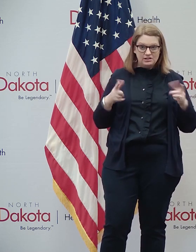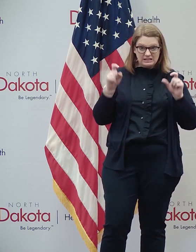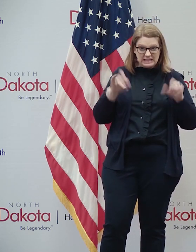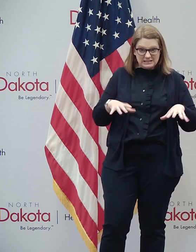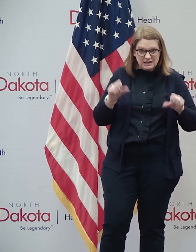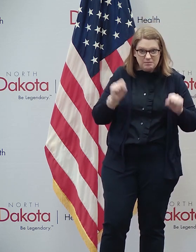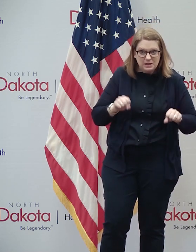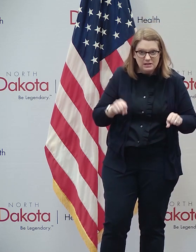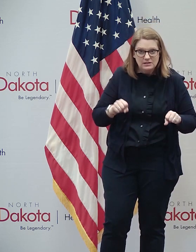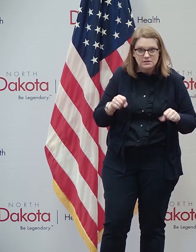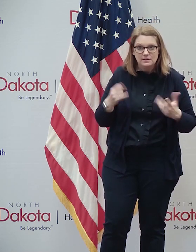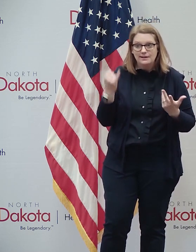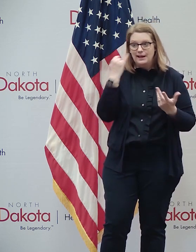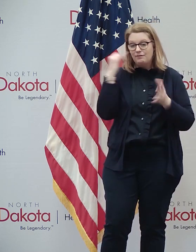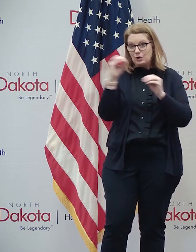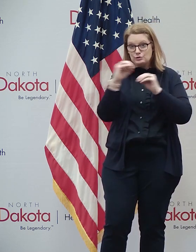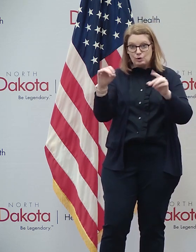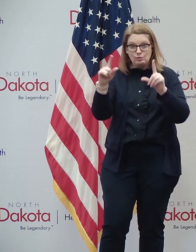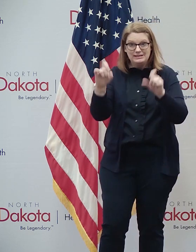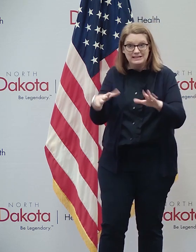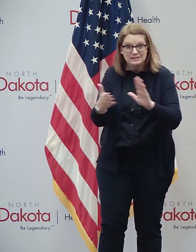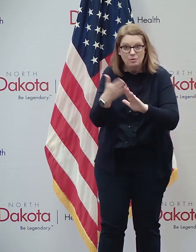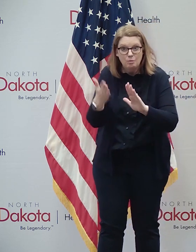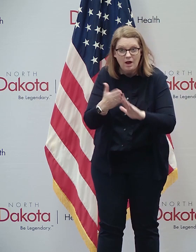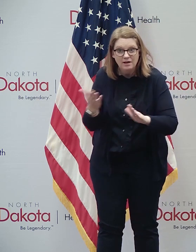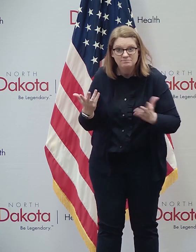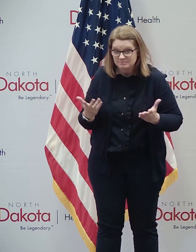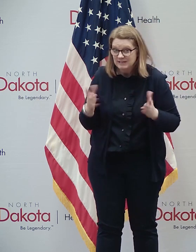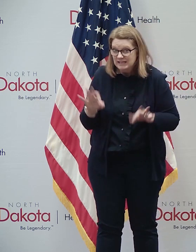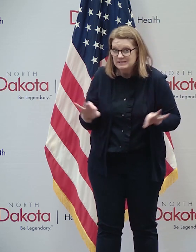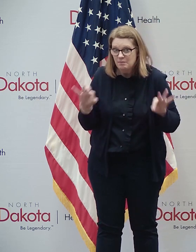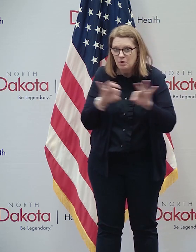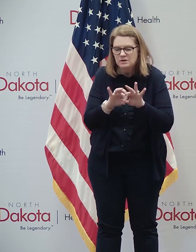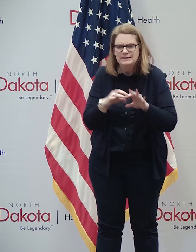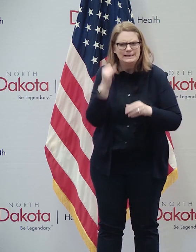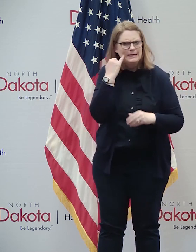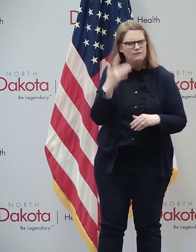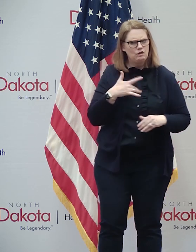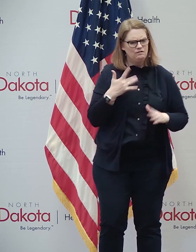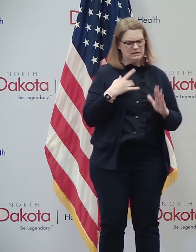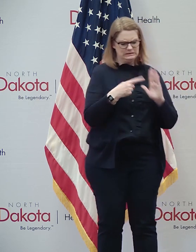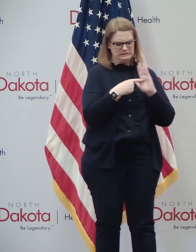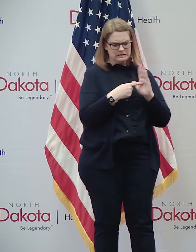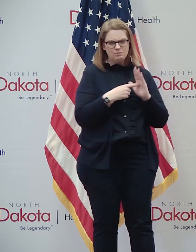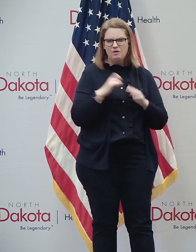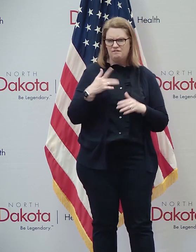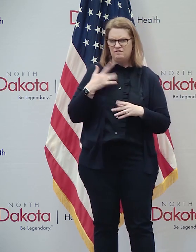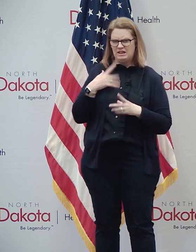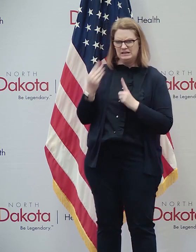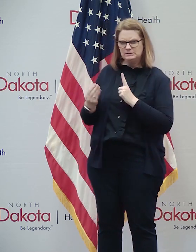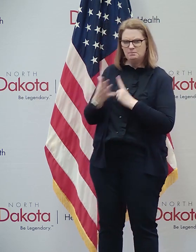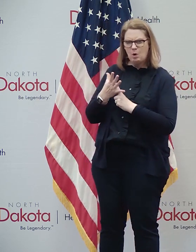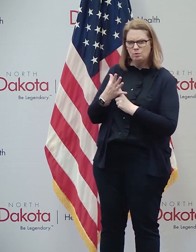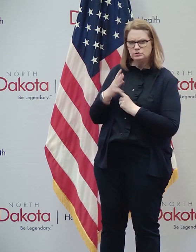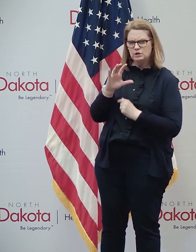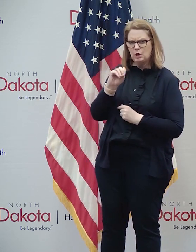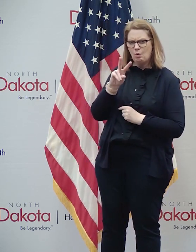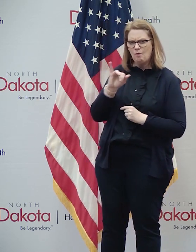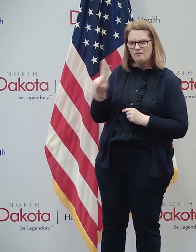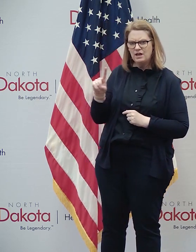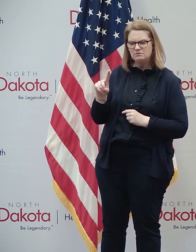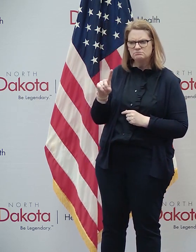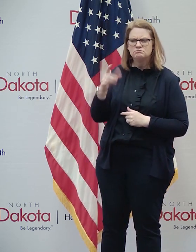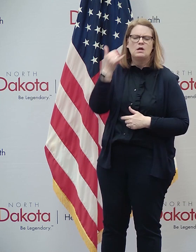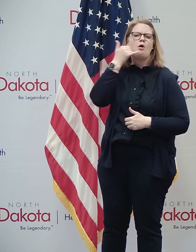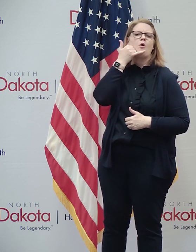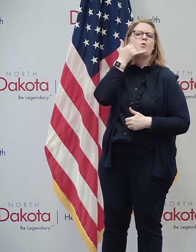have if we don't have tests to run. And so it's important, if you are feeling symptomatic or feel you've been exposed to COVID, to reach out